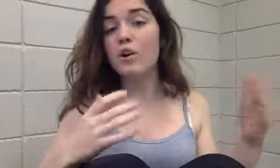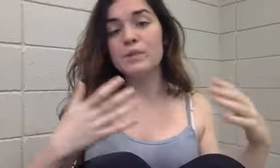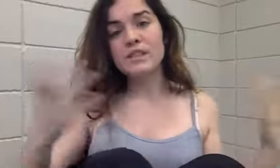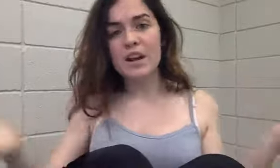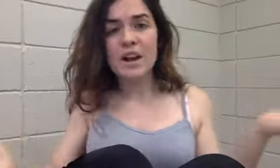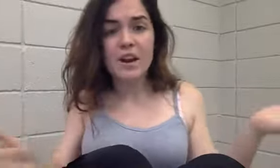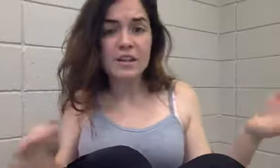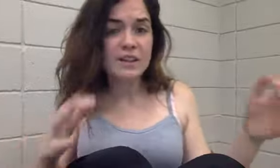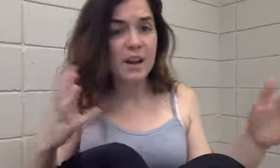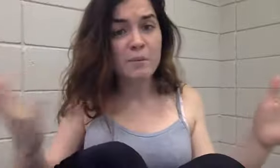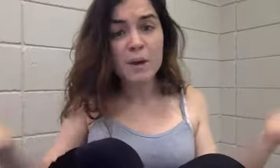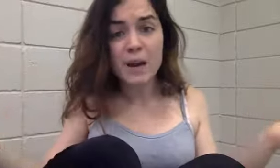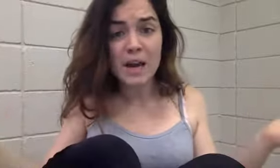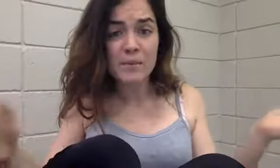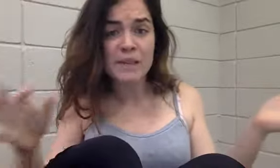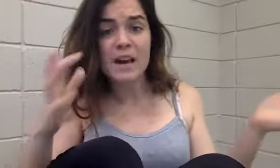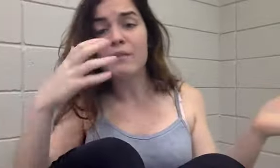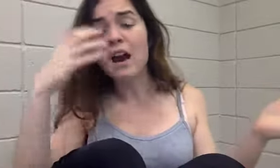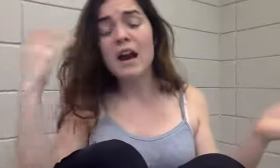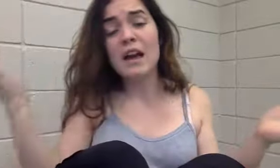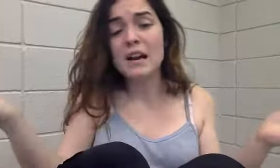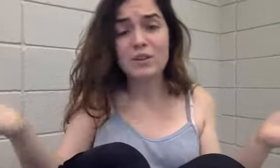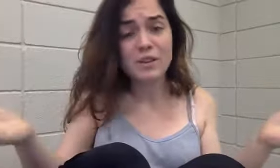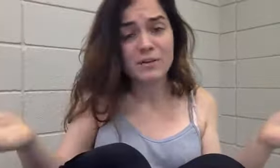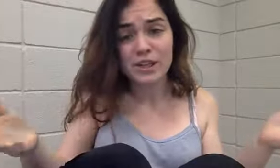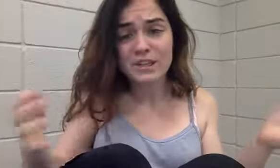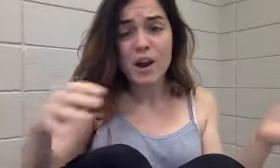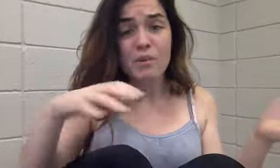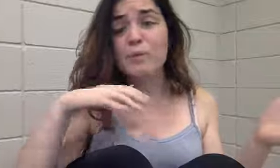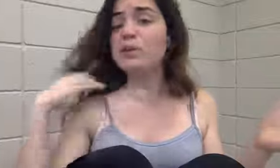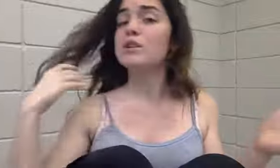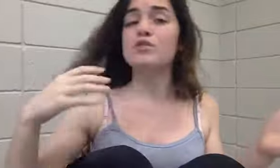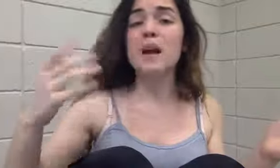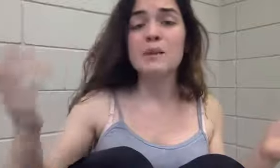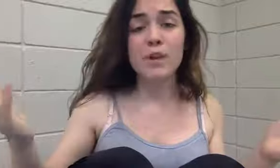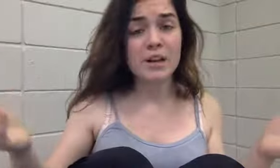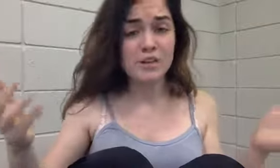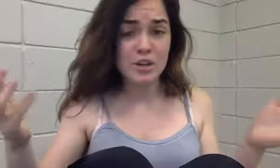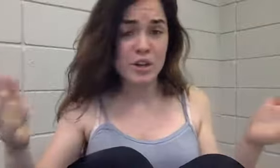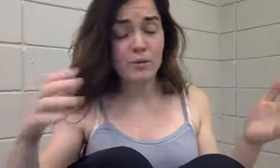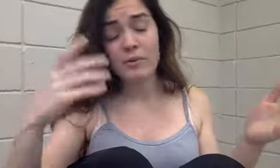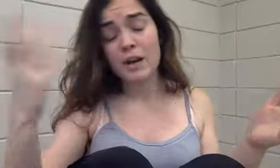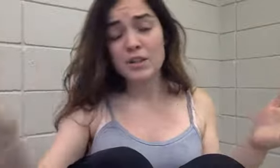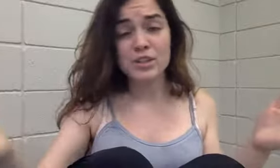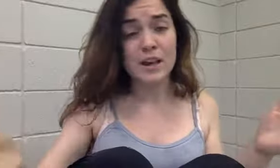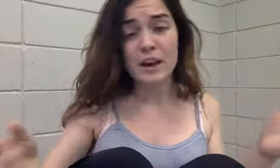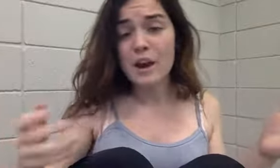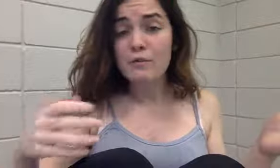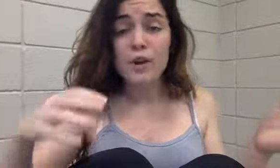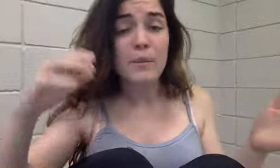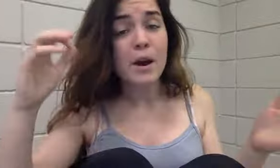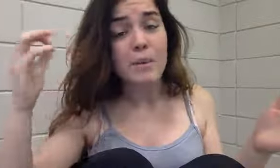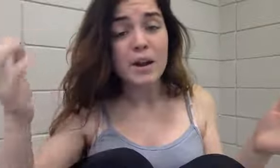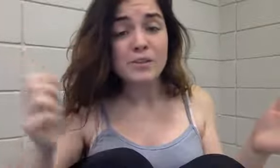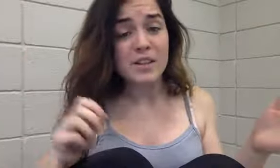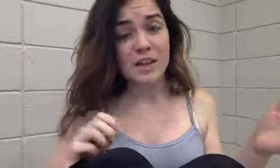Scary Carrie and say that I bend my head because I have hydrocephalus from a traumatic brain injury, or I should say from a pilocytic